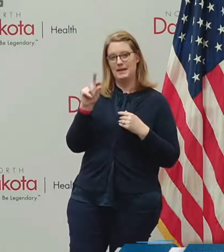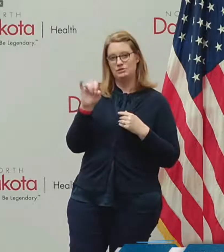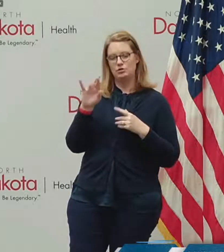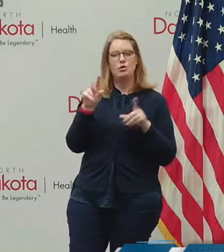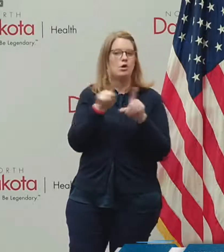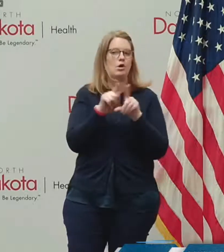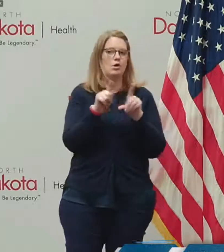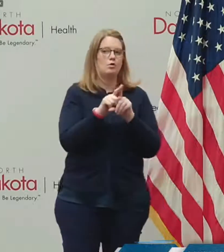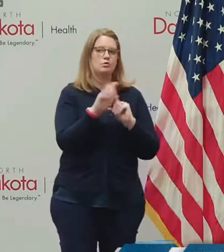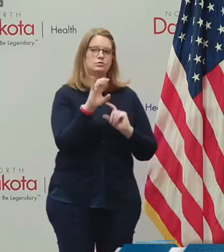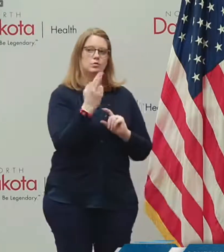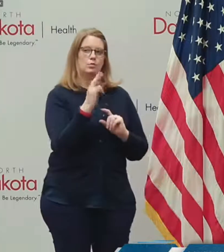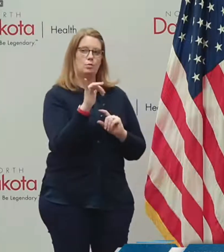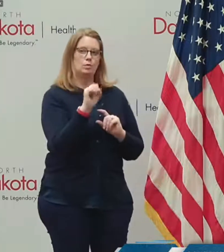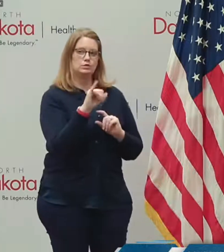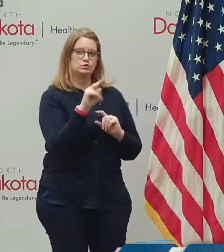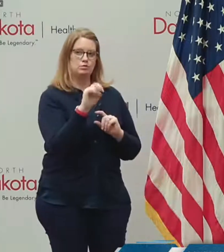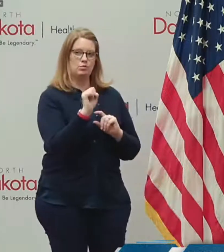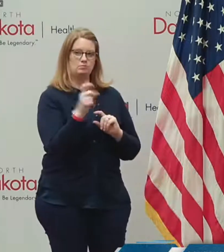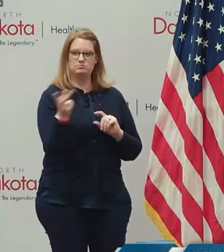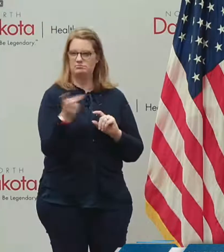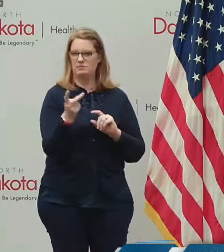be here.